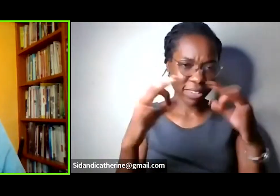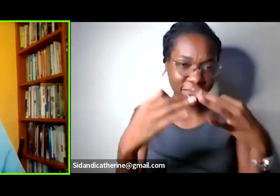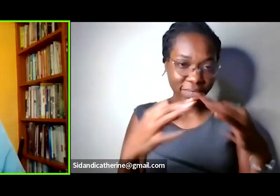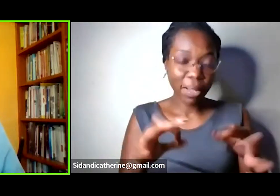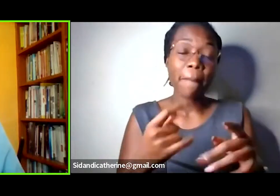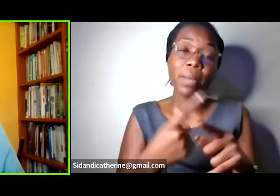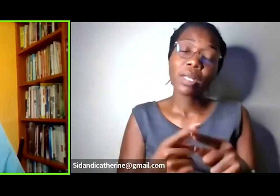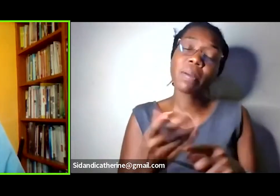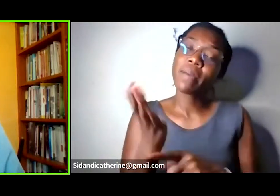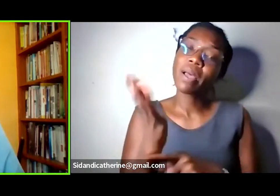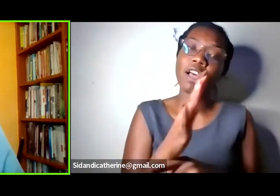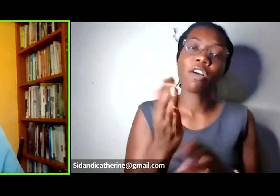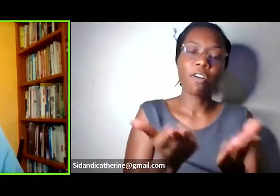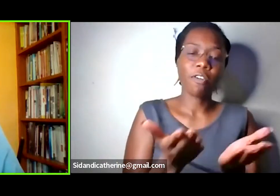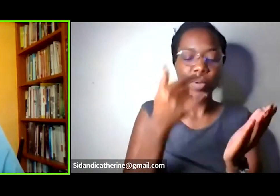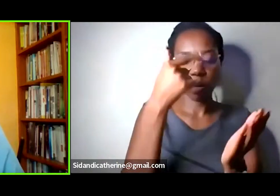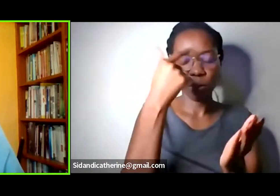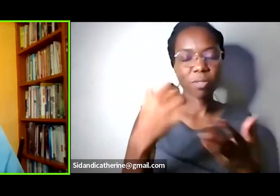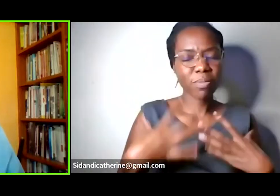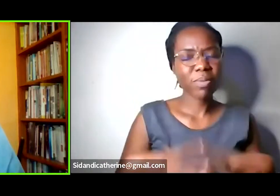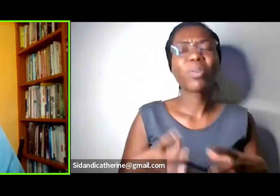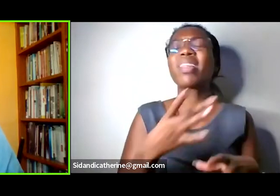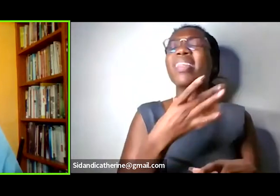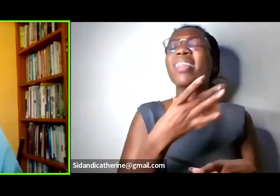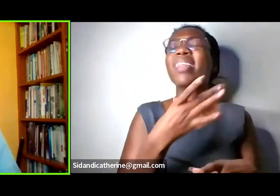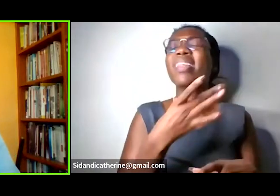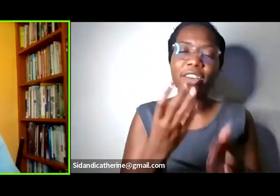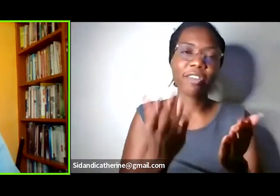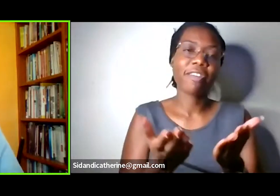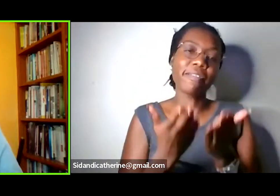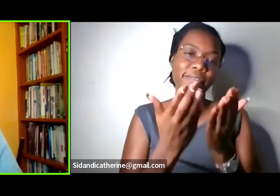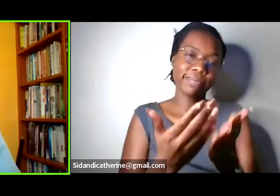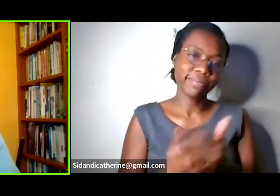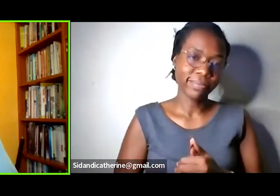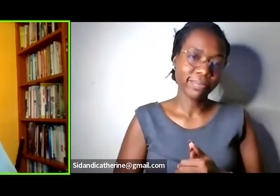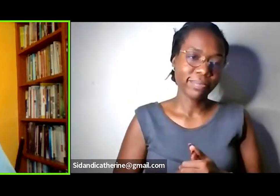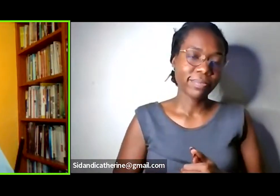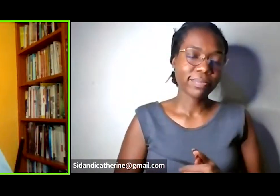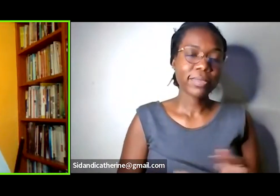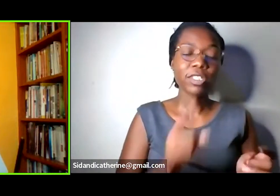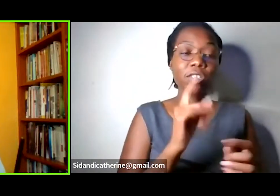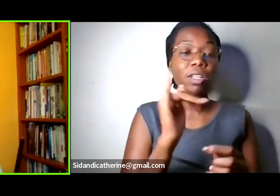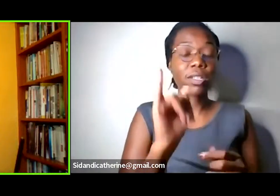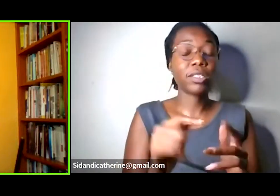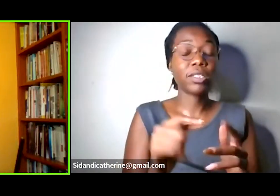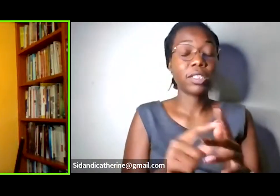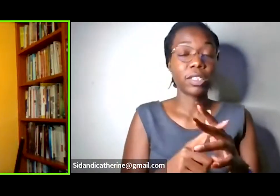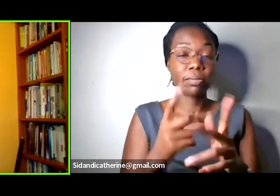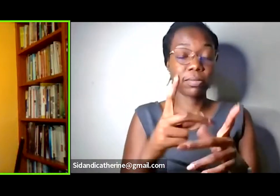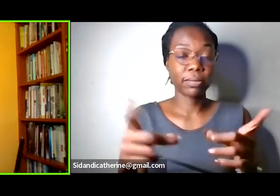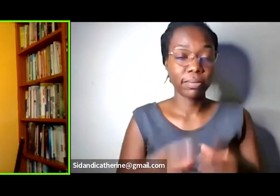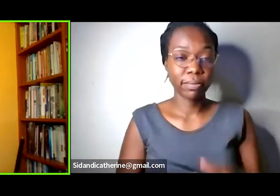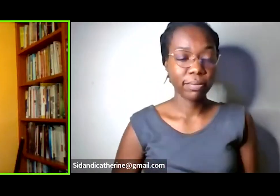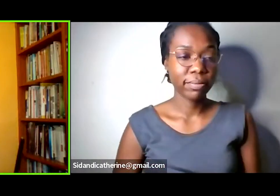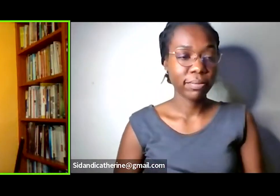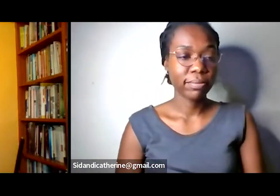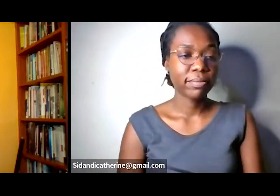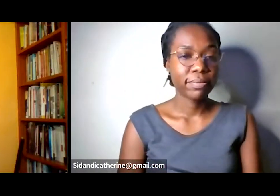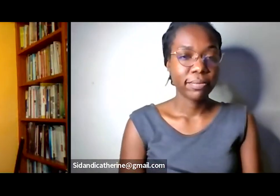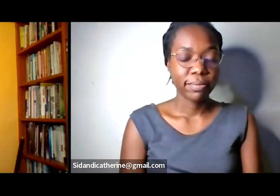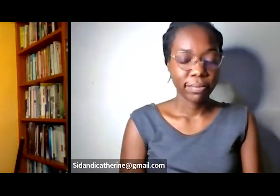owner, the number one thing you must do is create a database of everybody who enters your shop. You've got to create